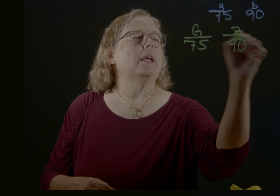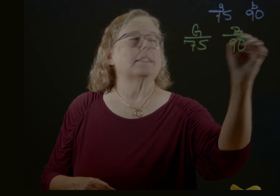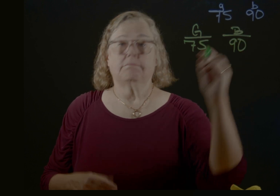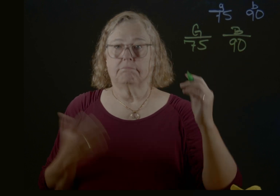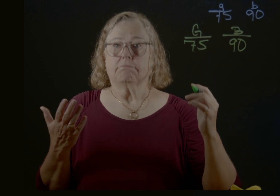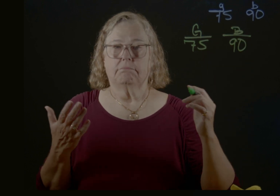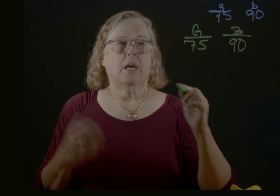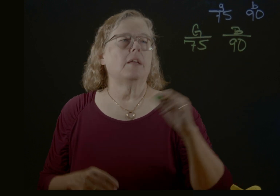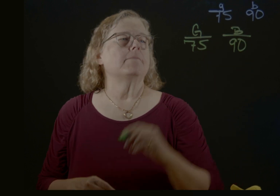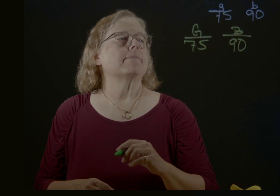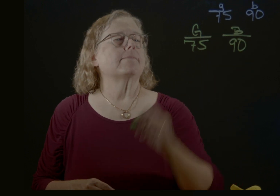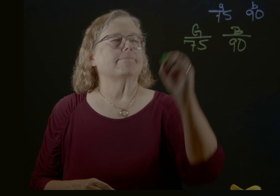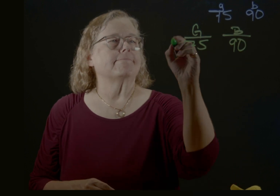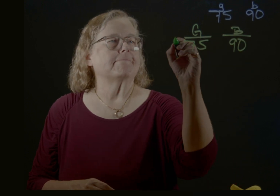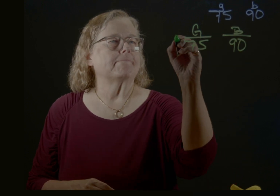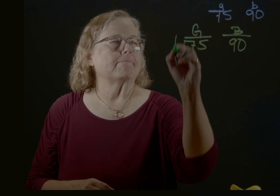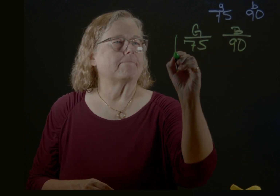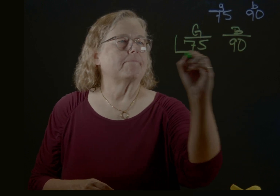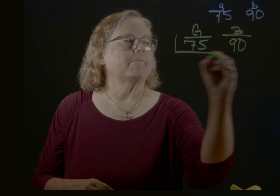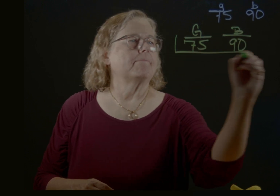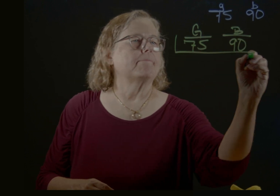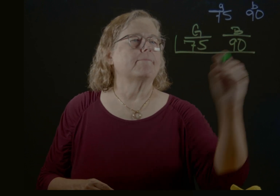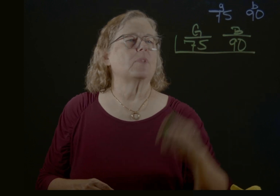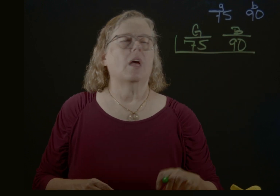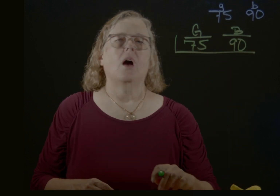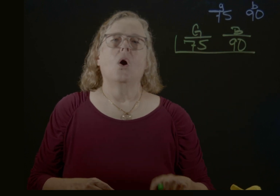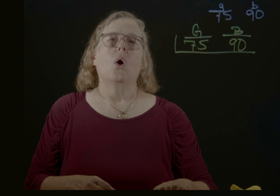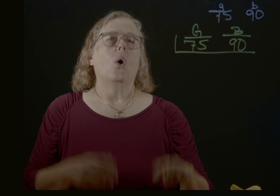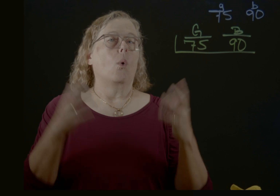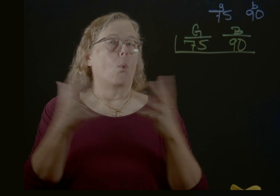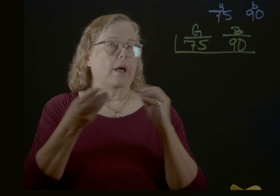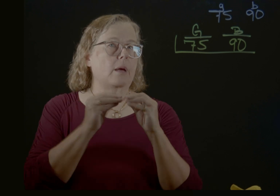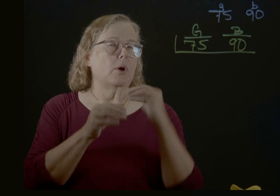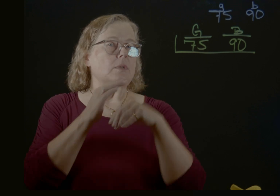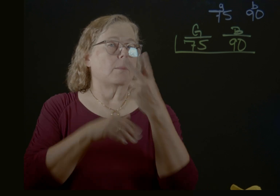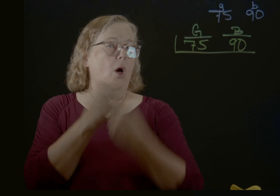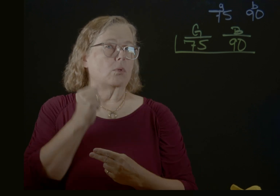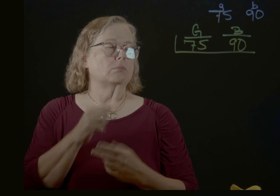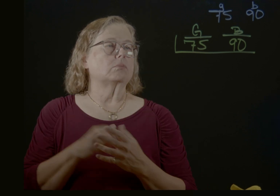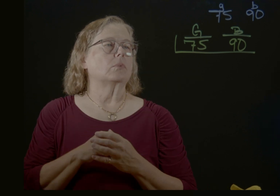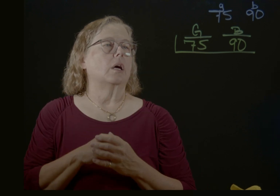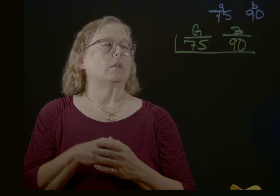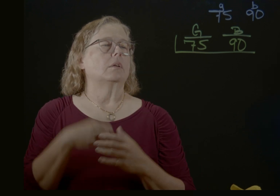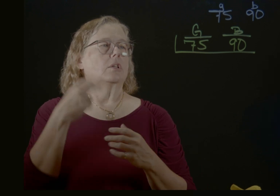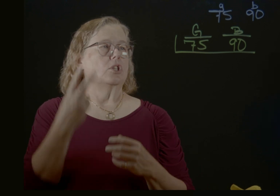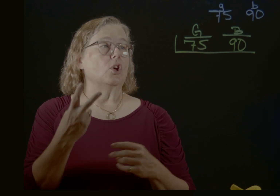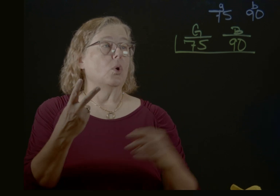Okay, 75 girls, 90 boys. We're going to divide. What number goes into both? 2.